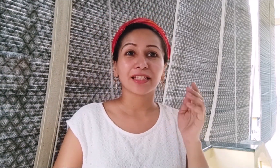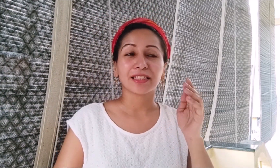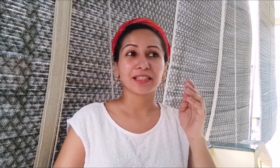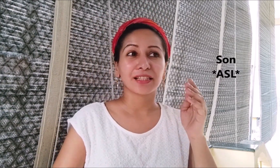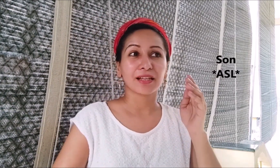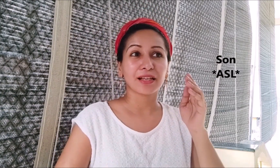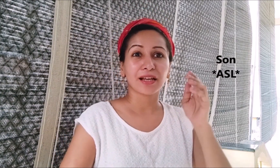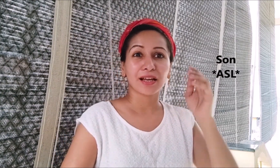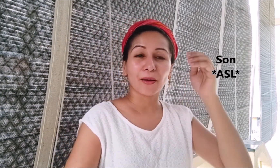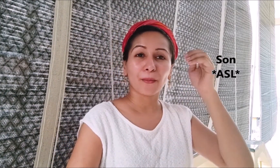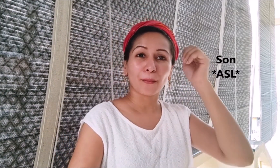son,